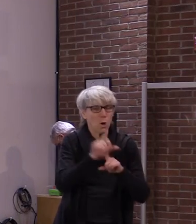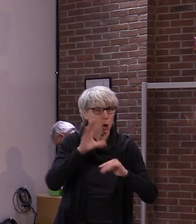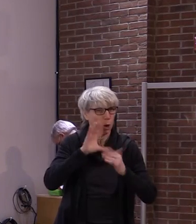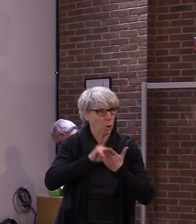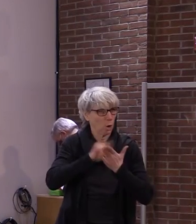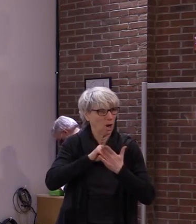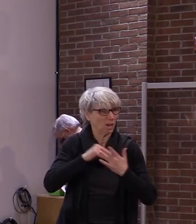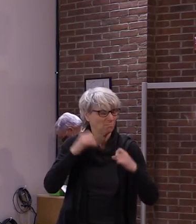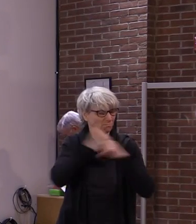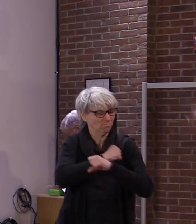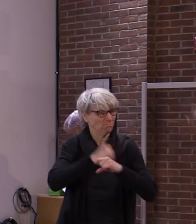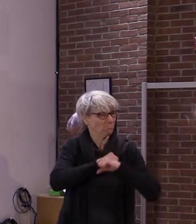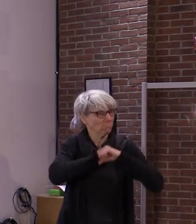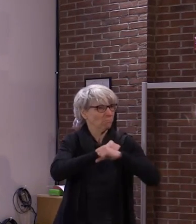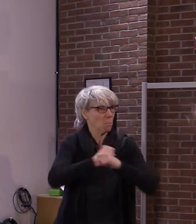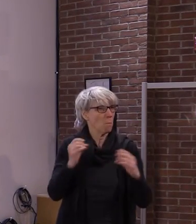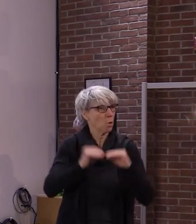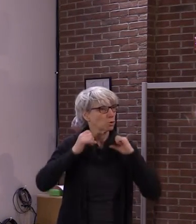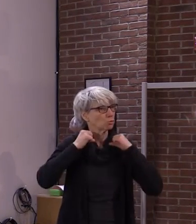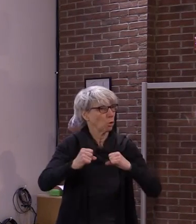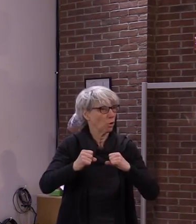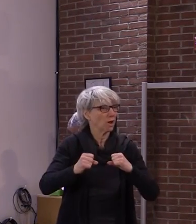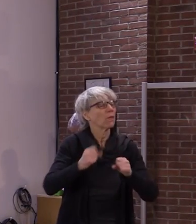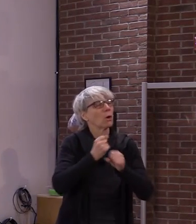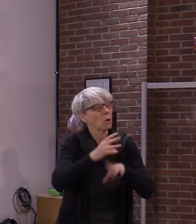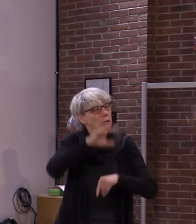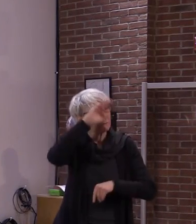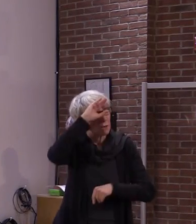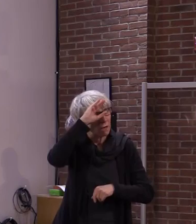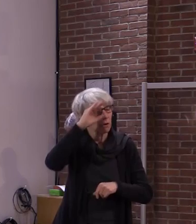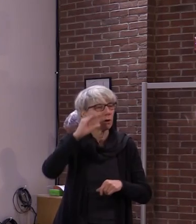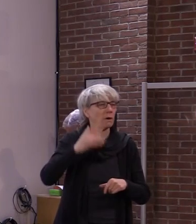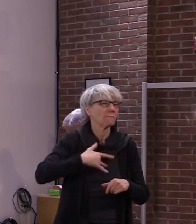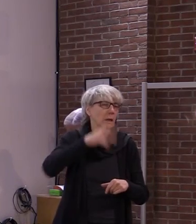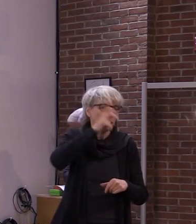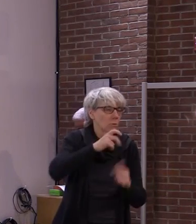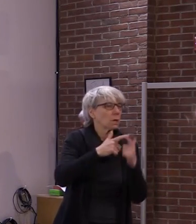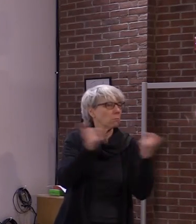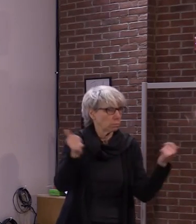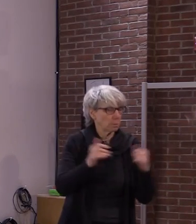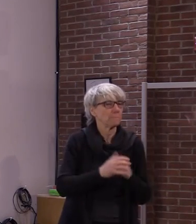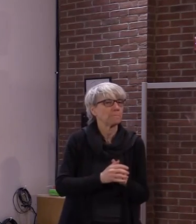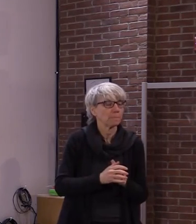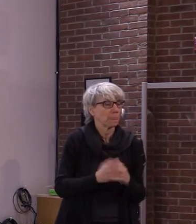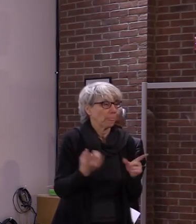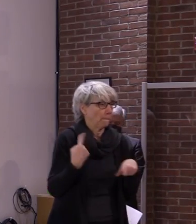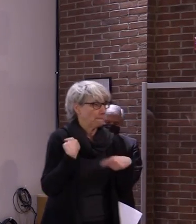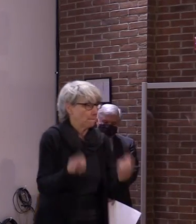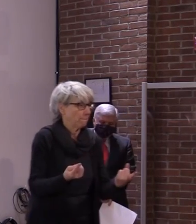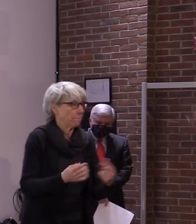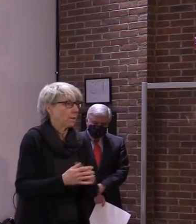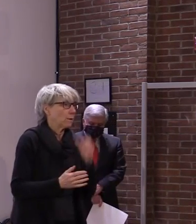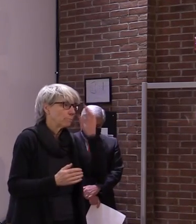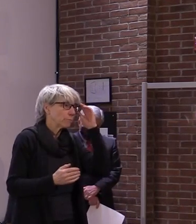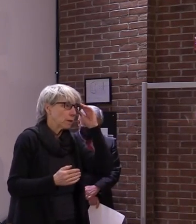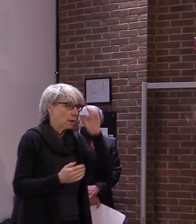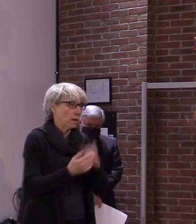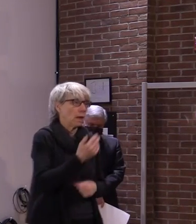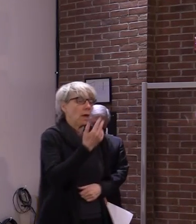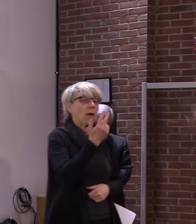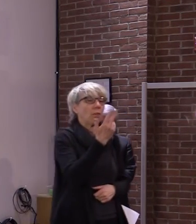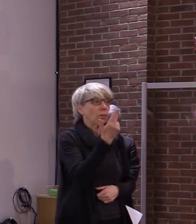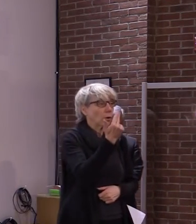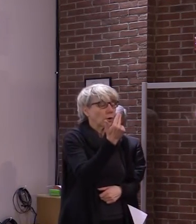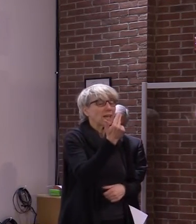13 million doses, and they detailed reports of 7,000 adverse effects to the Vaccine